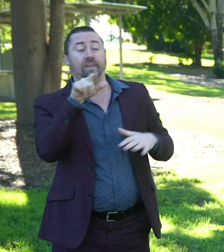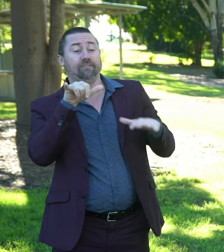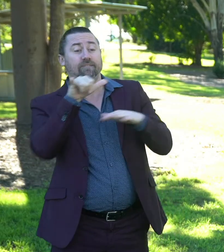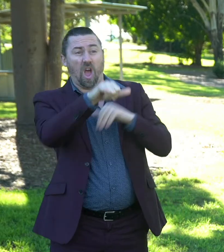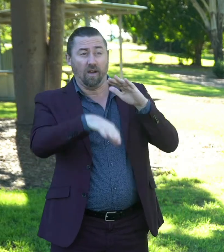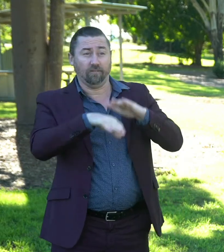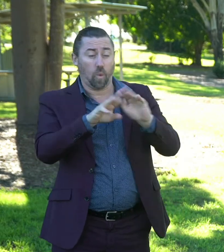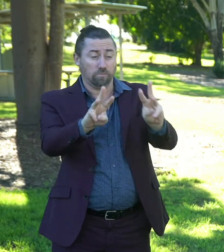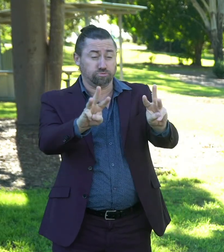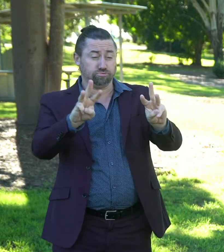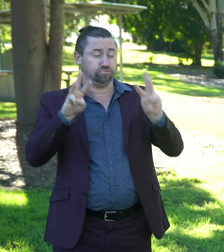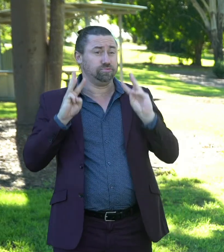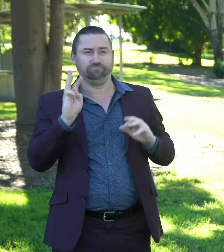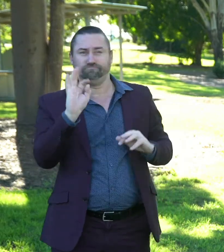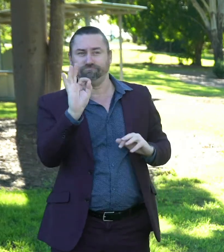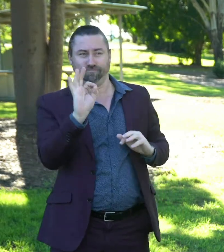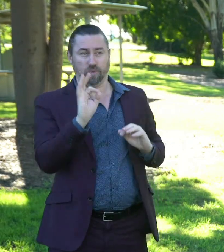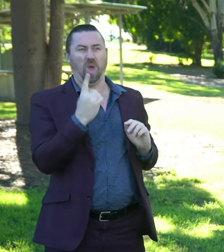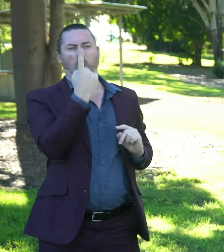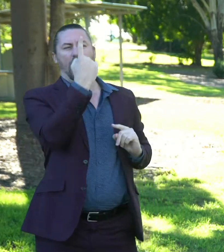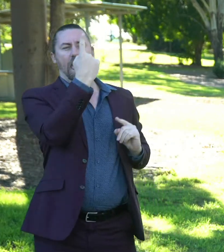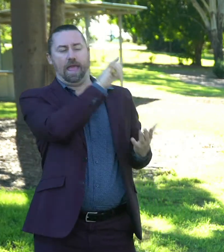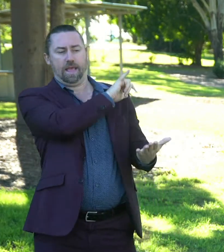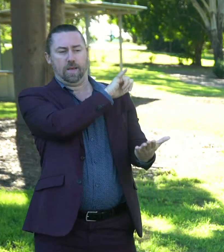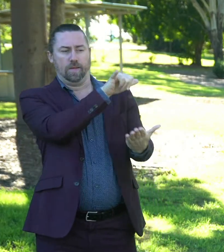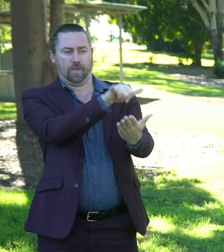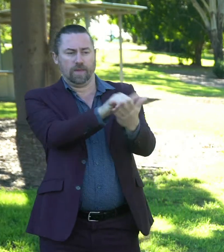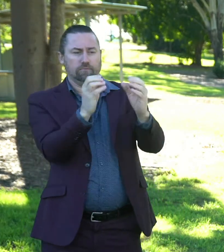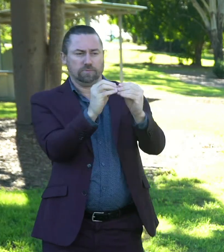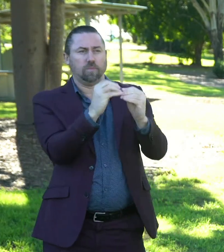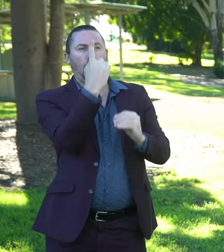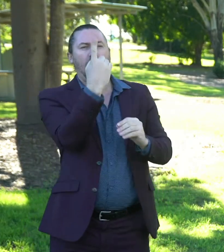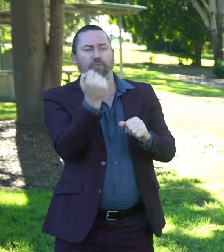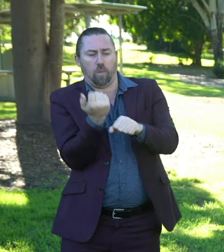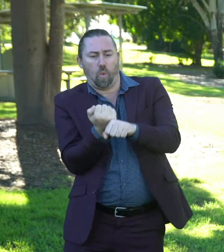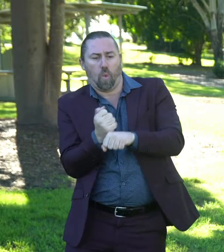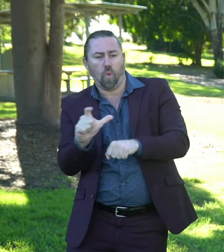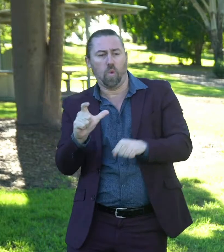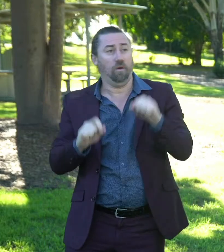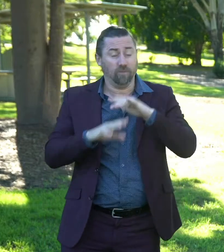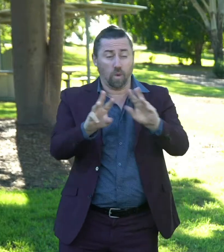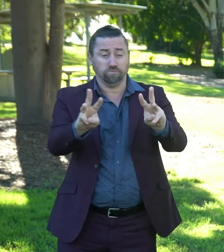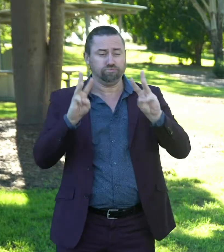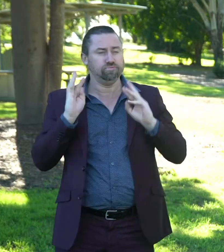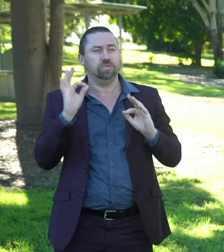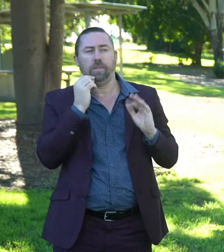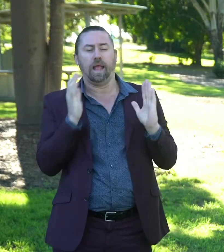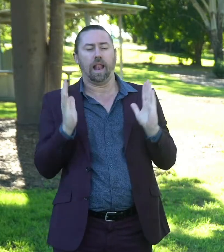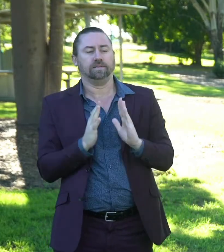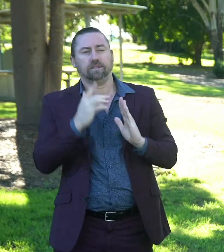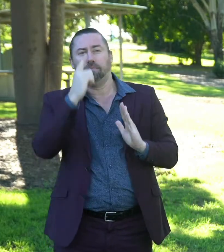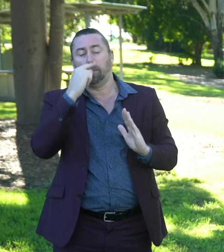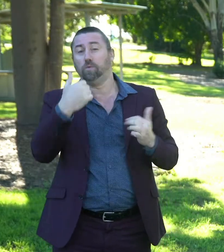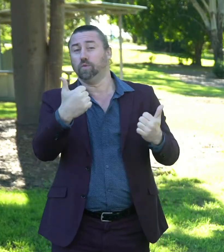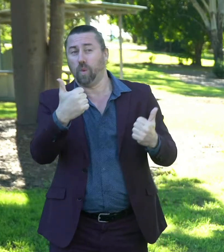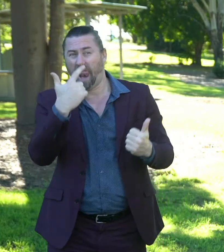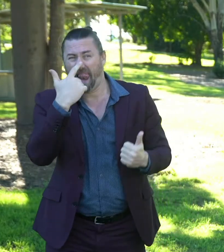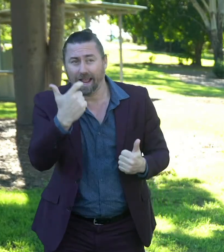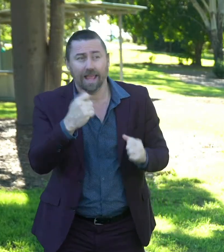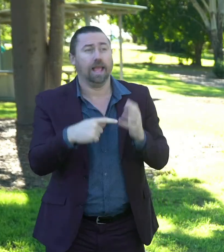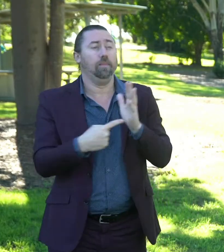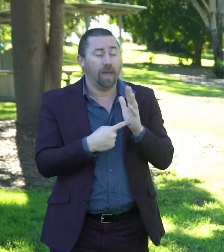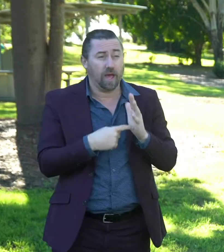full, the ones that were coming into Brisbane and leaving the Gold Coast. So I'll hand over to Dr. Young to go through those details. But please,